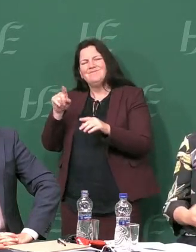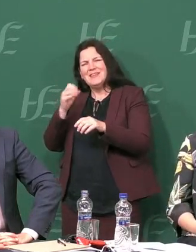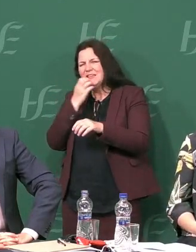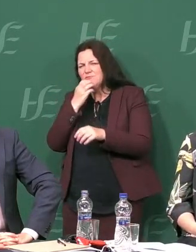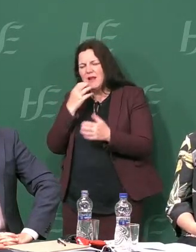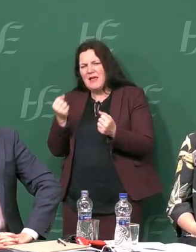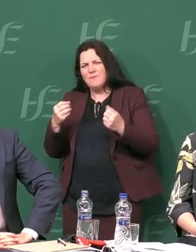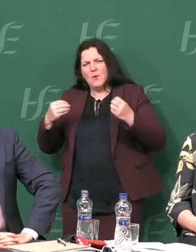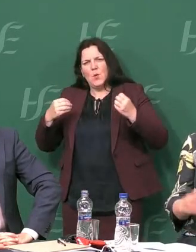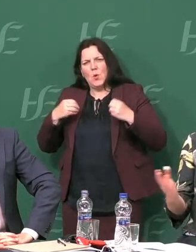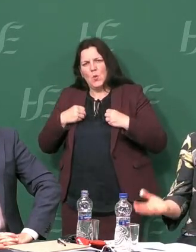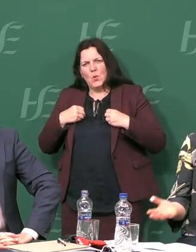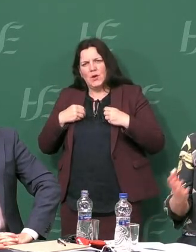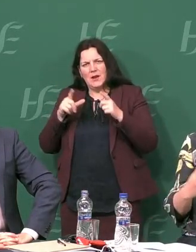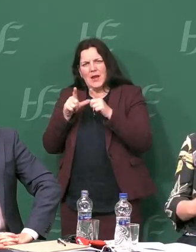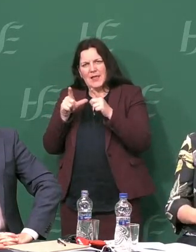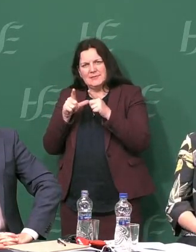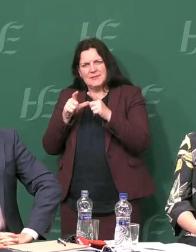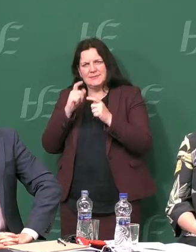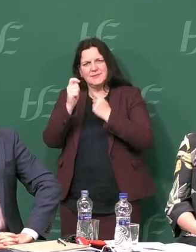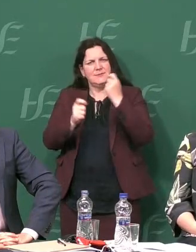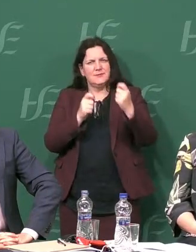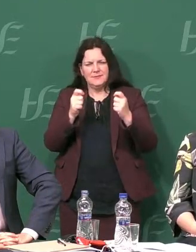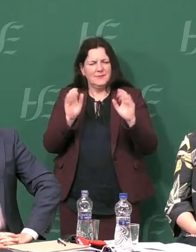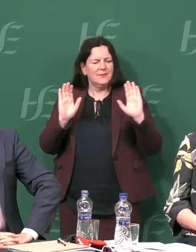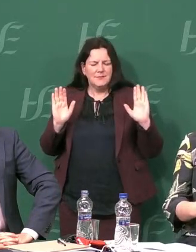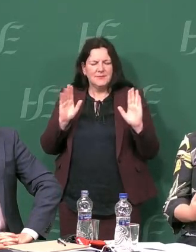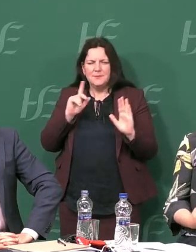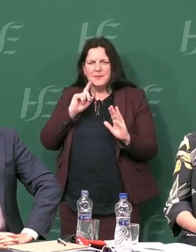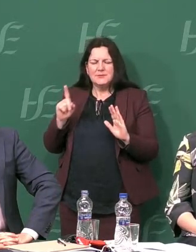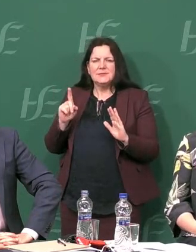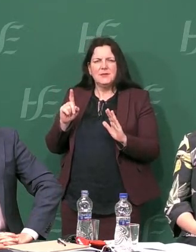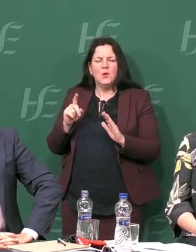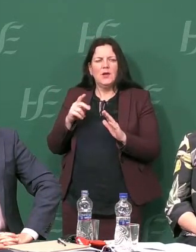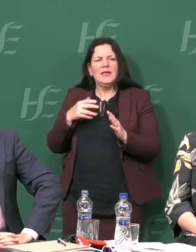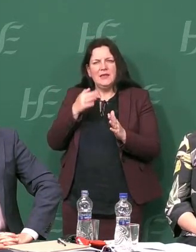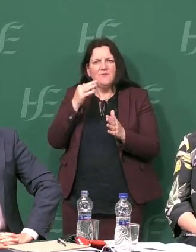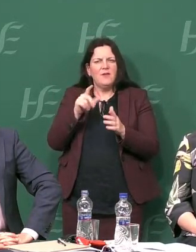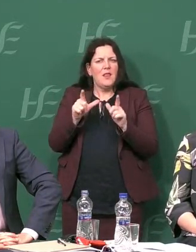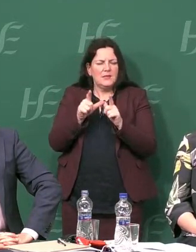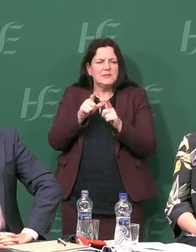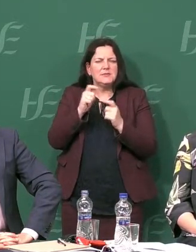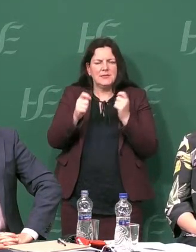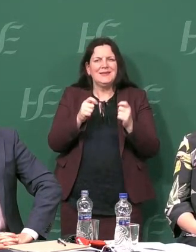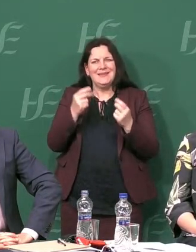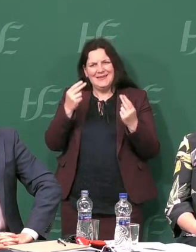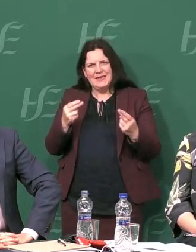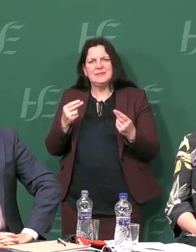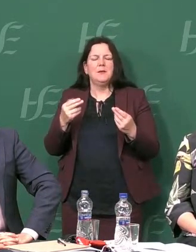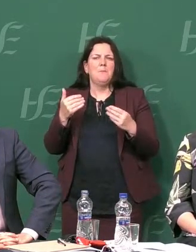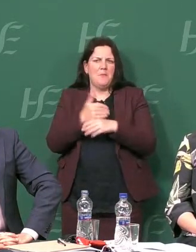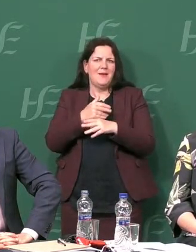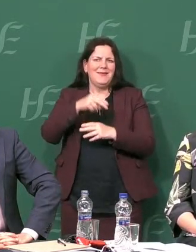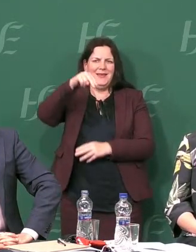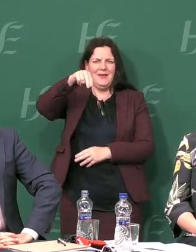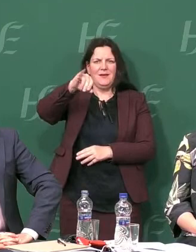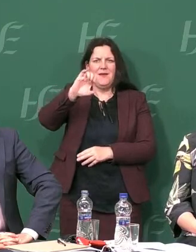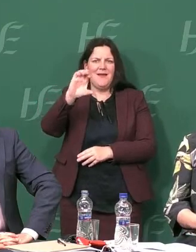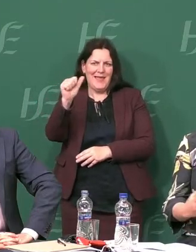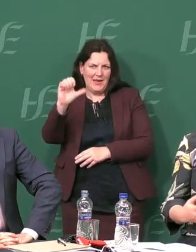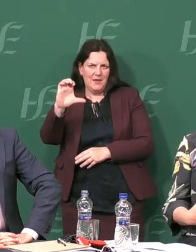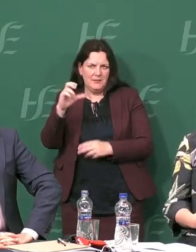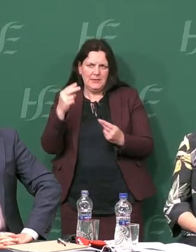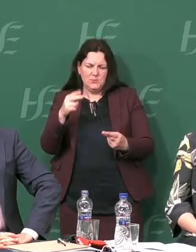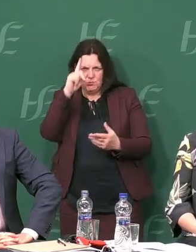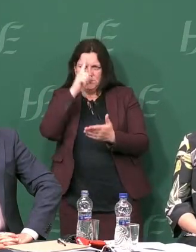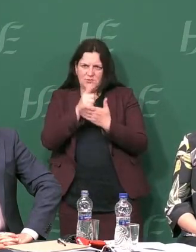licensing agency, and they've licensed that themselves. But when that is licensed, again, that will be something that needs to be considered by the National Immunisation Advisory Committee, and